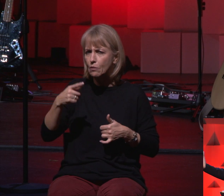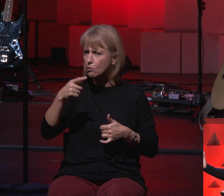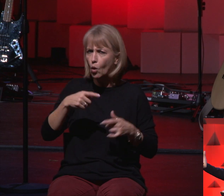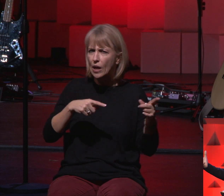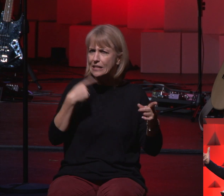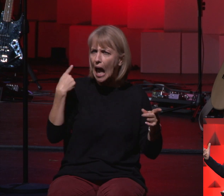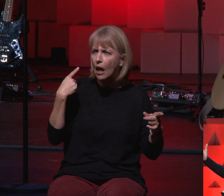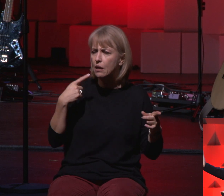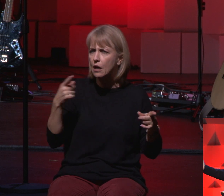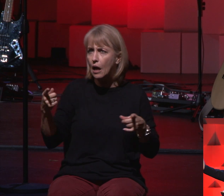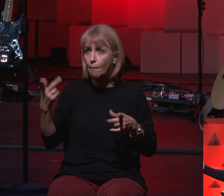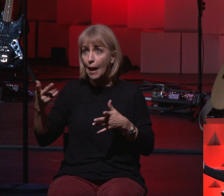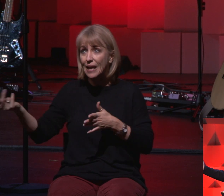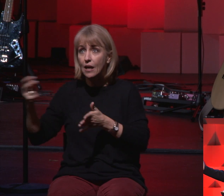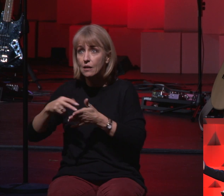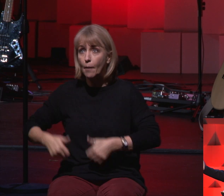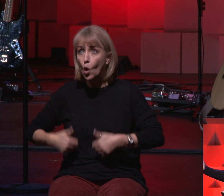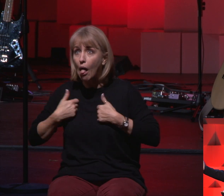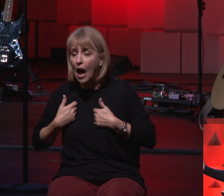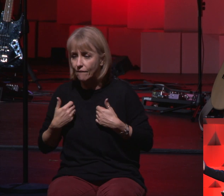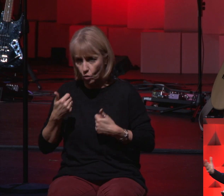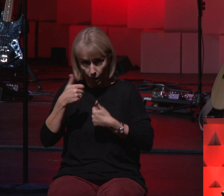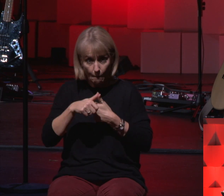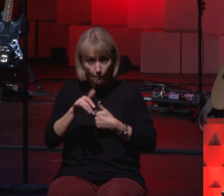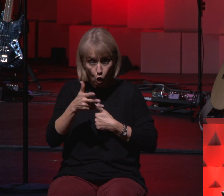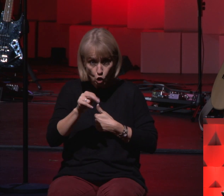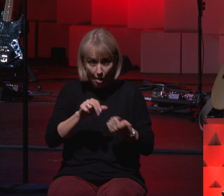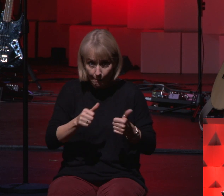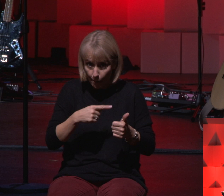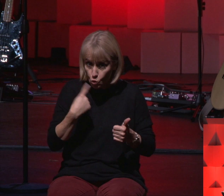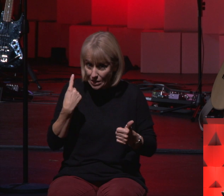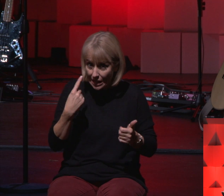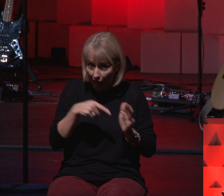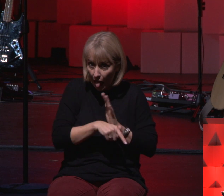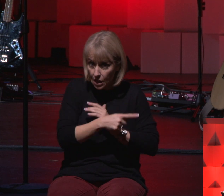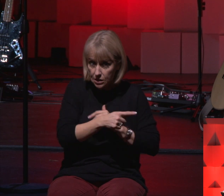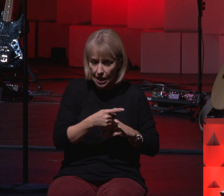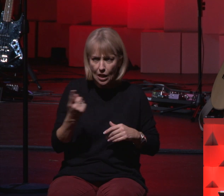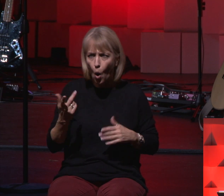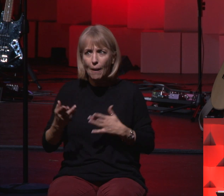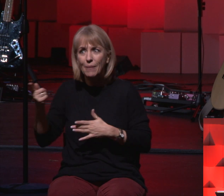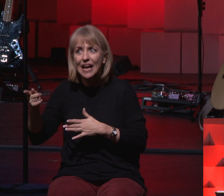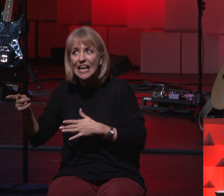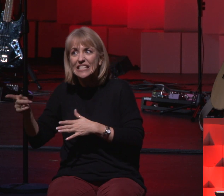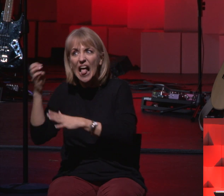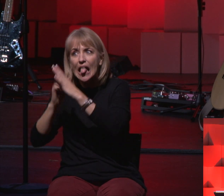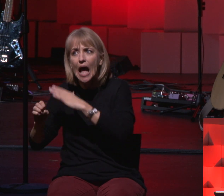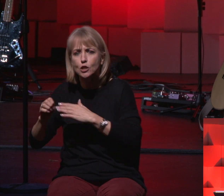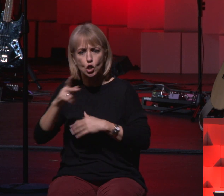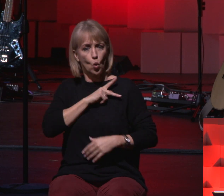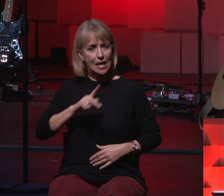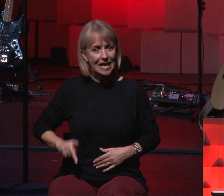on. John was killed while he was in prison. He says, maybe John the Baptist came back, or maybe it's Elijah, one of the prophets. And Herod was